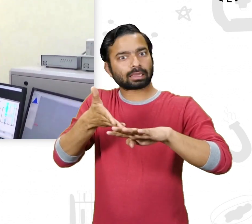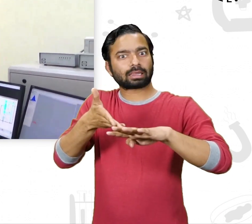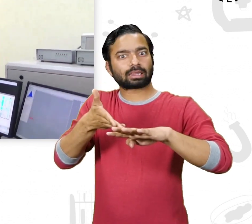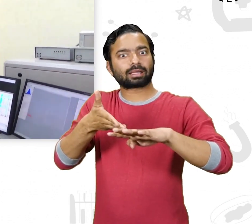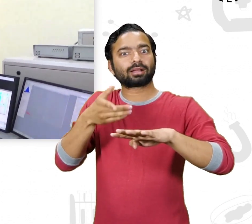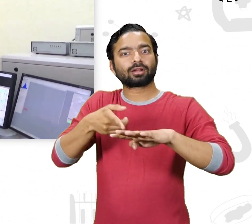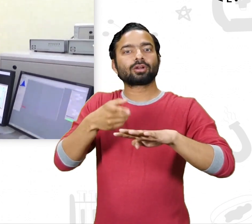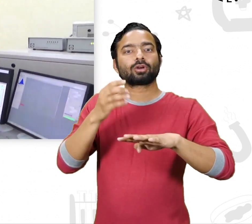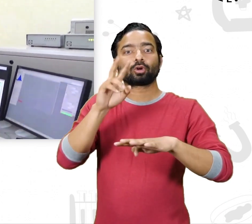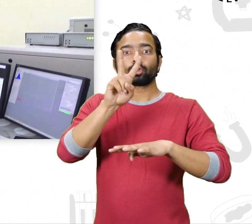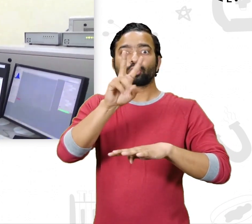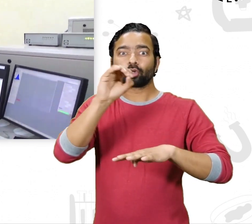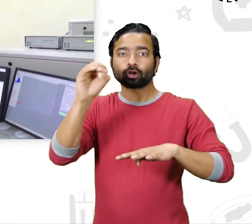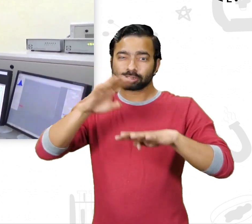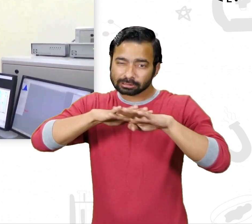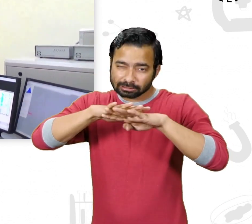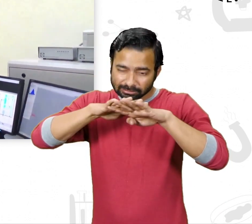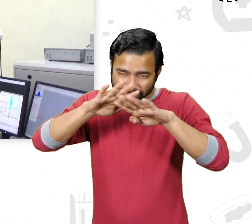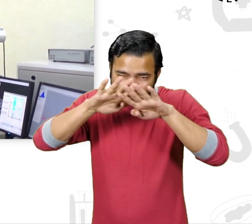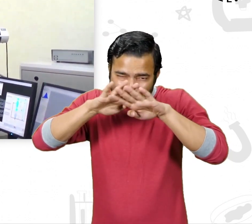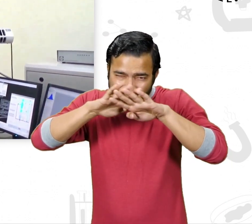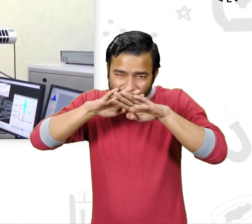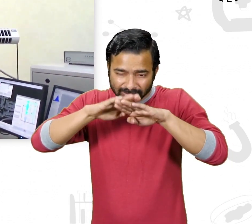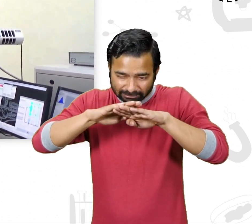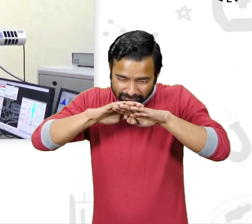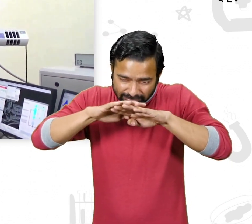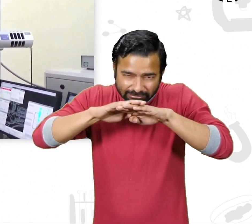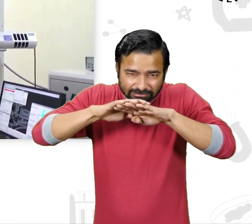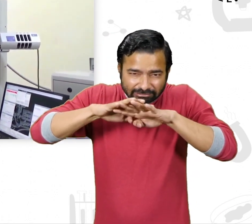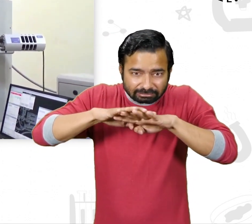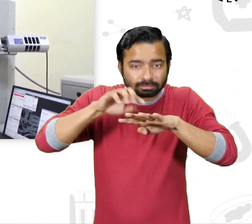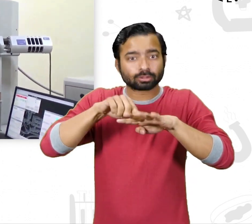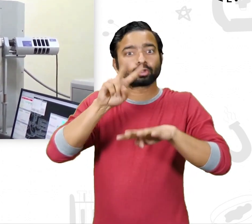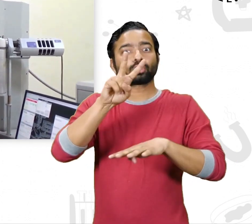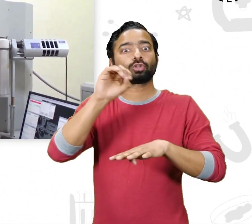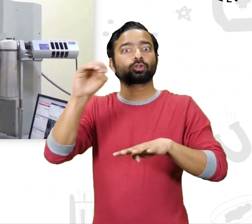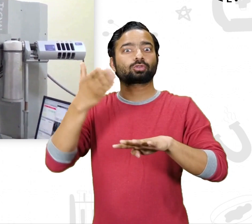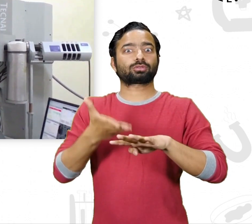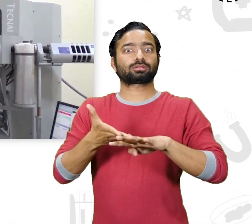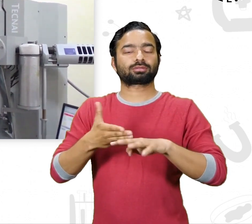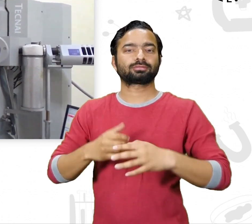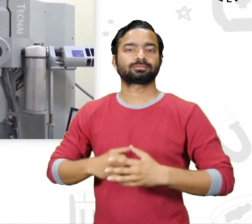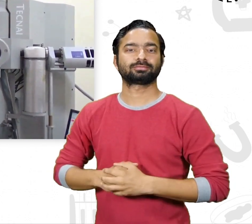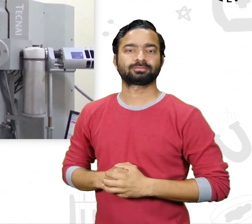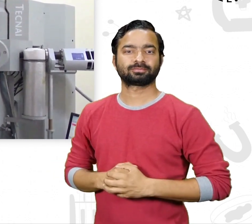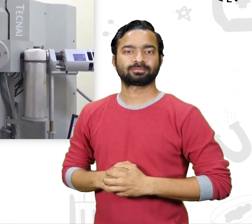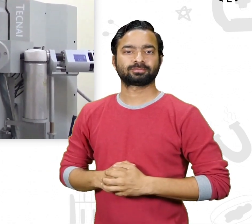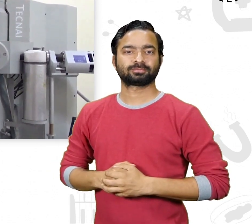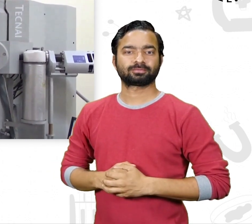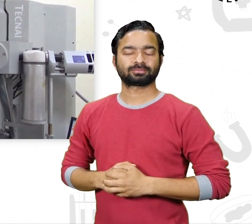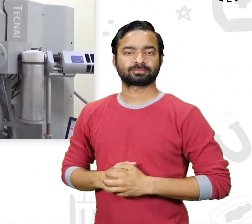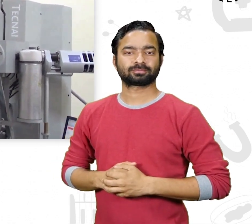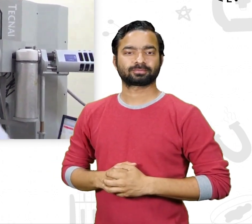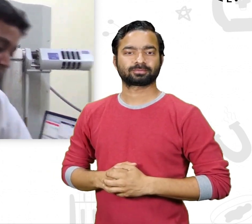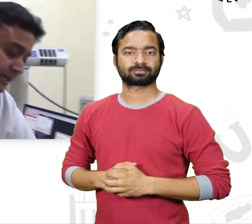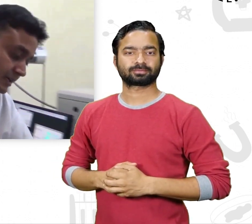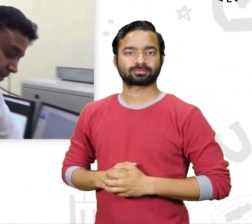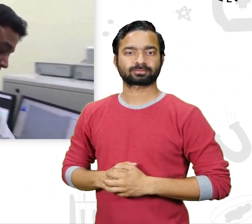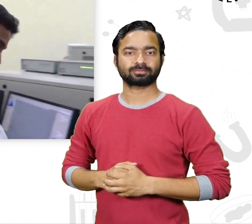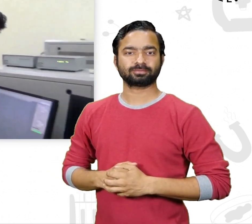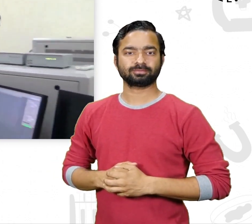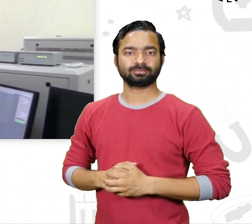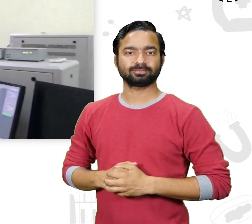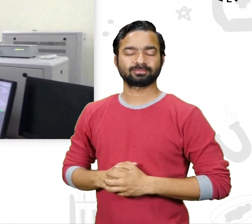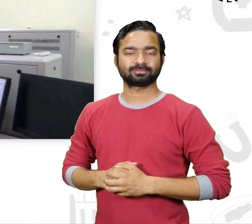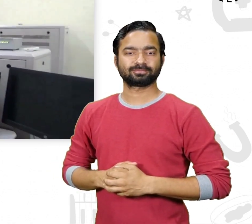This is our sample injector. Here we load the sample. Here, this is the grid.